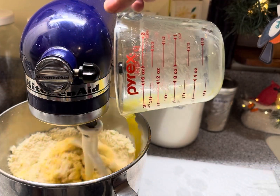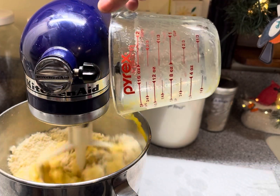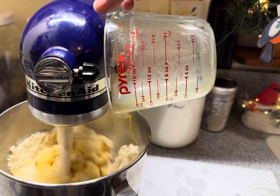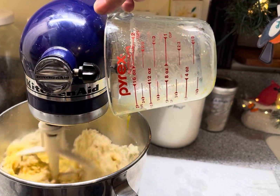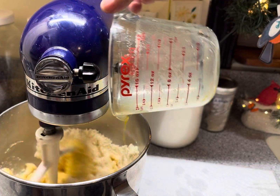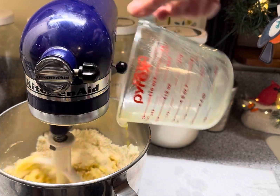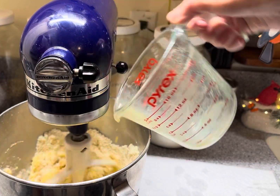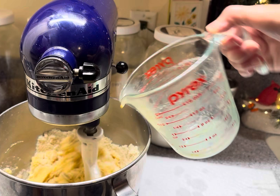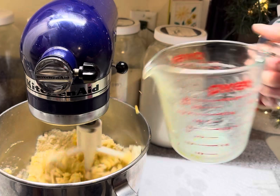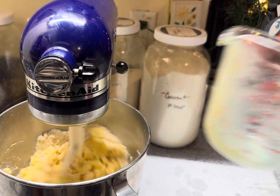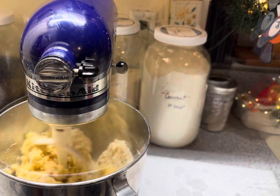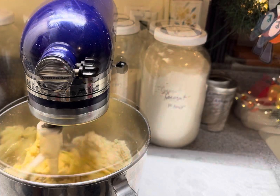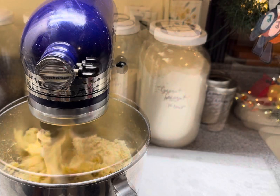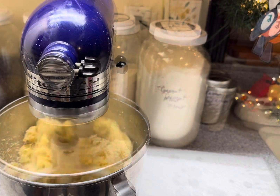different.